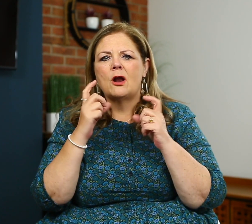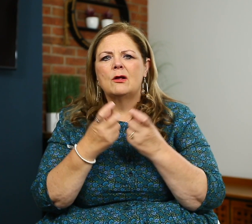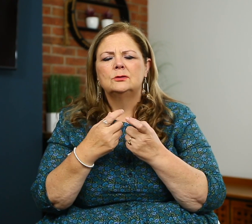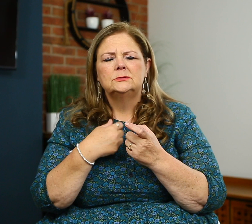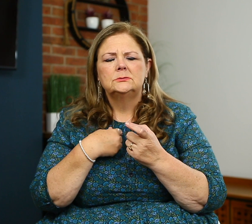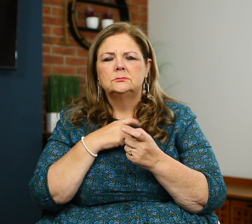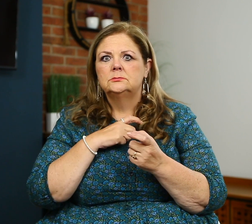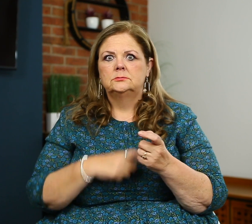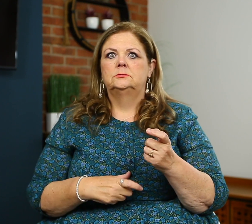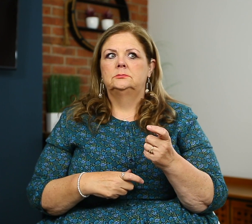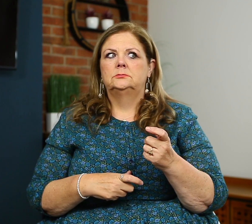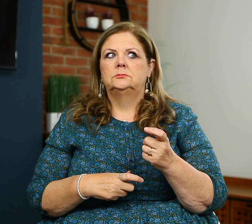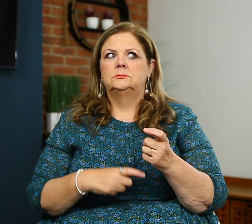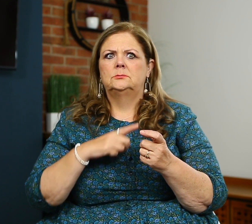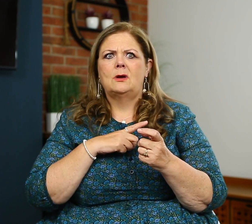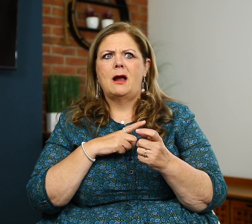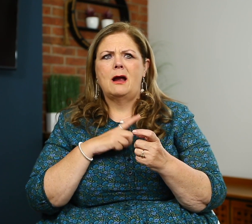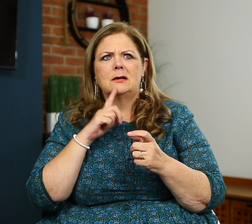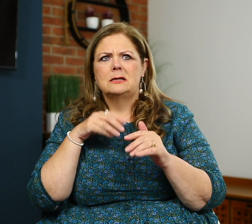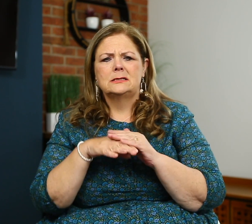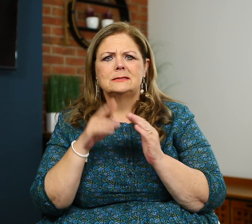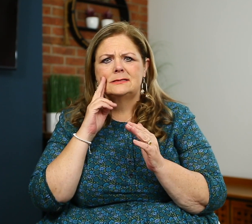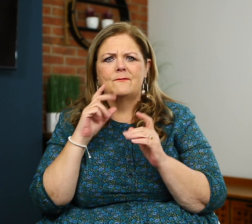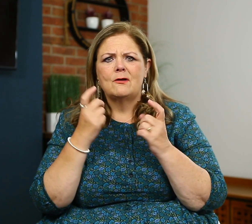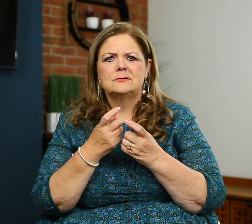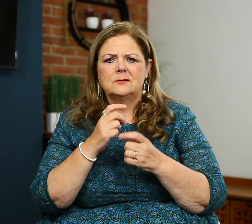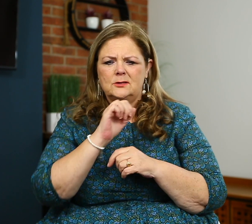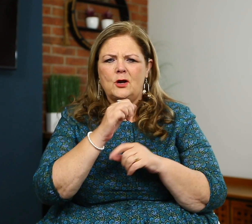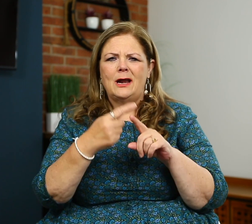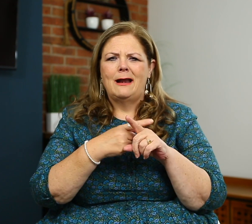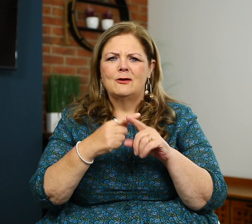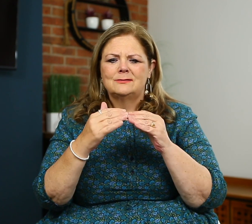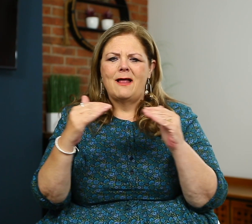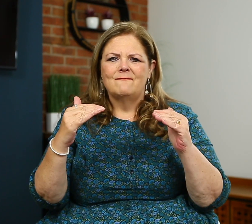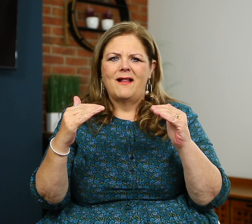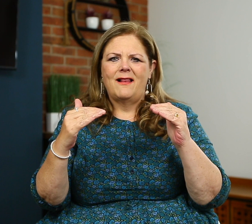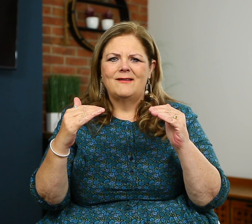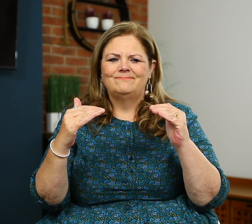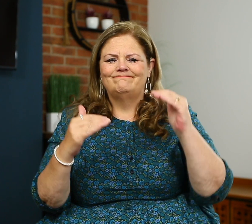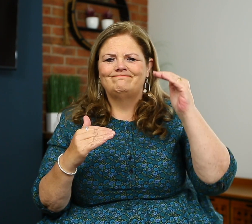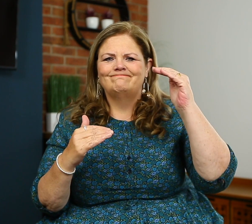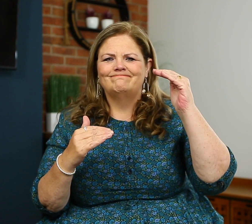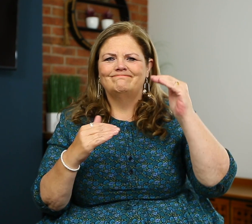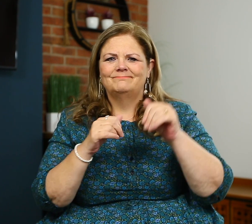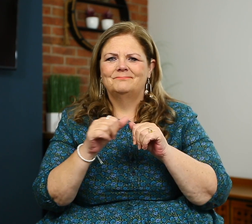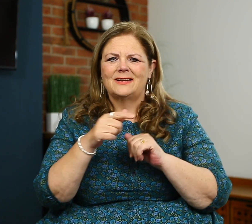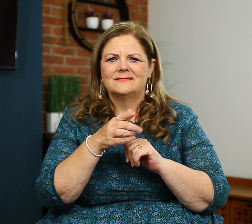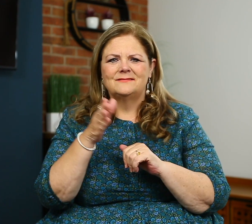College. Being told this really knocked my confidence, and I wanted to know why I couldn't go to the Deaf College. They explained